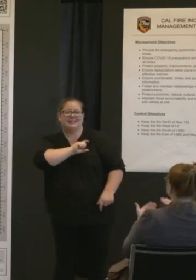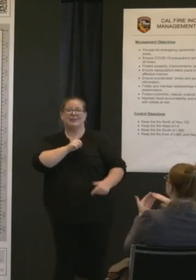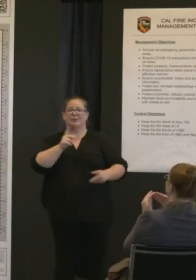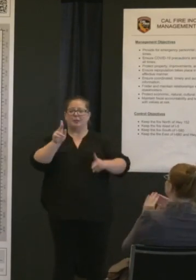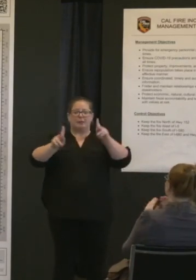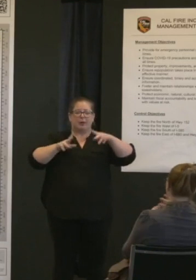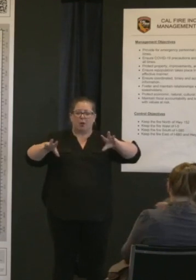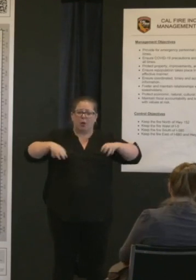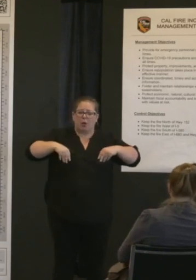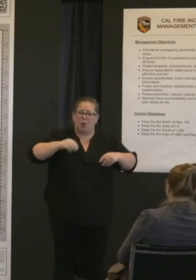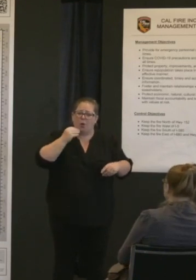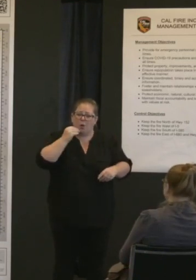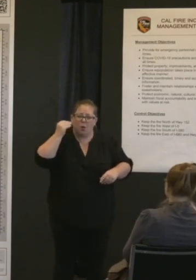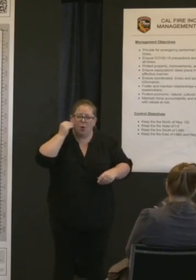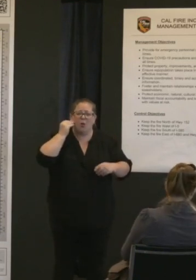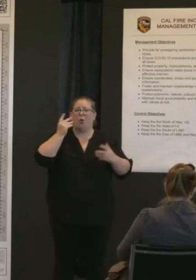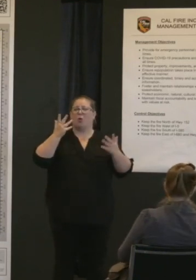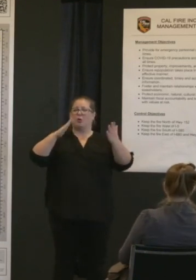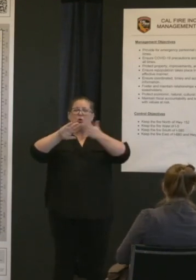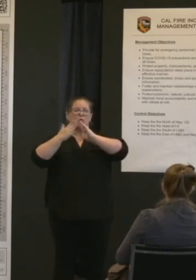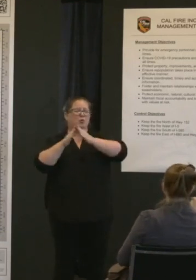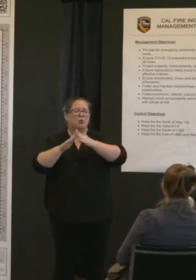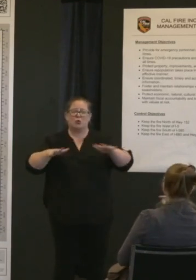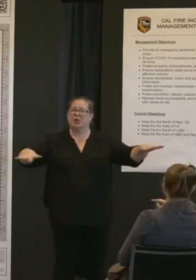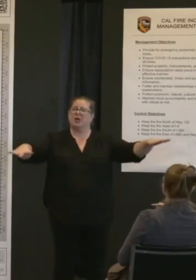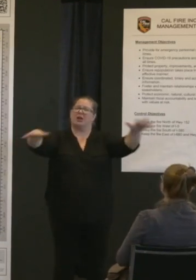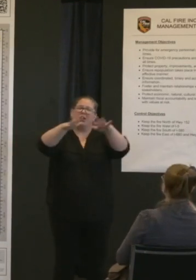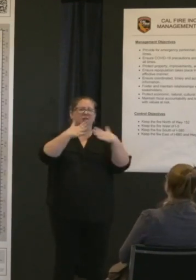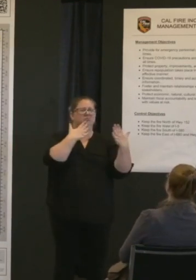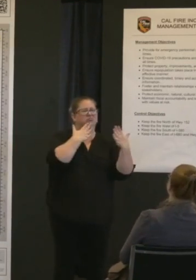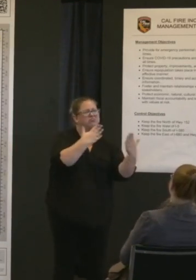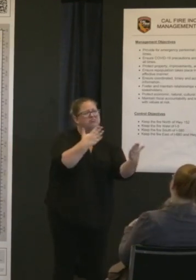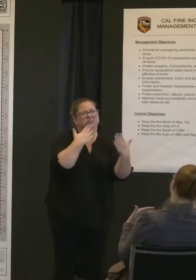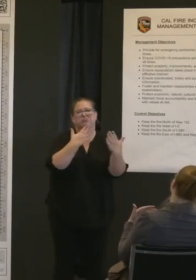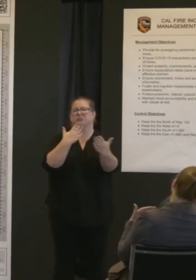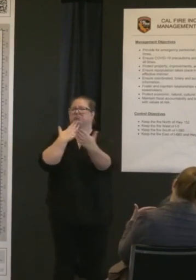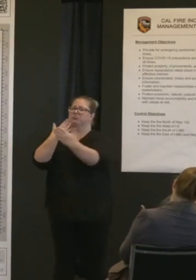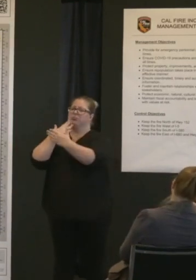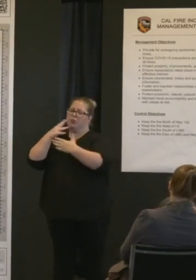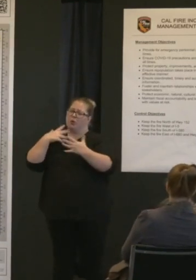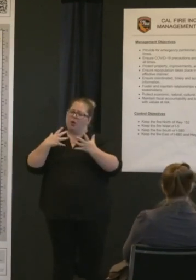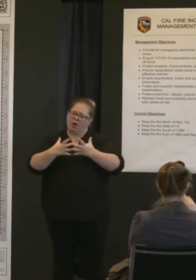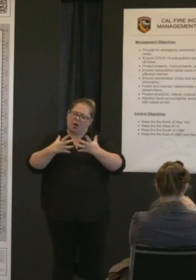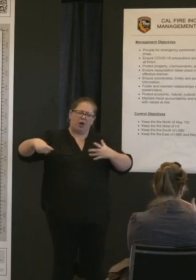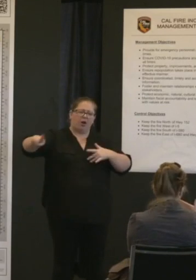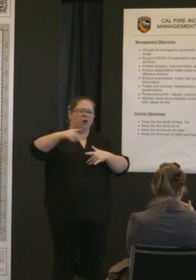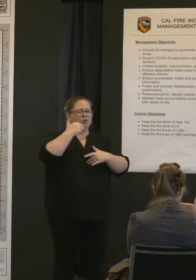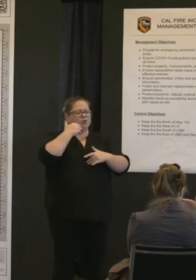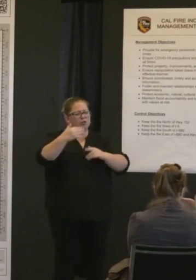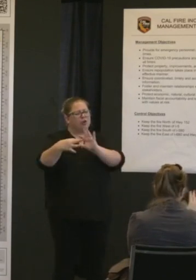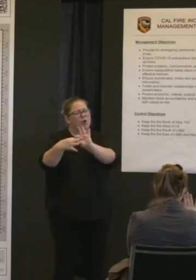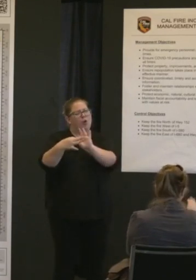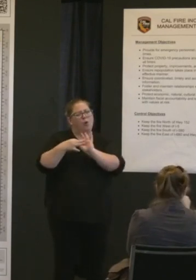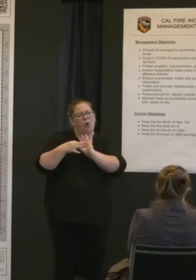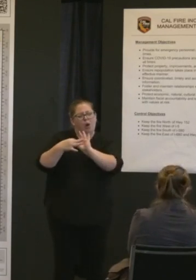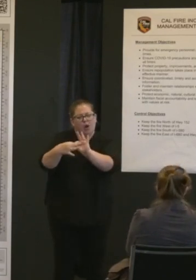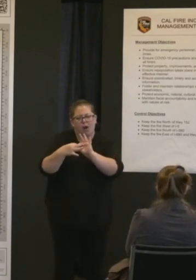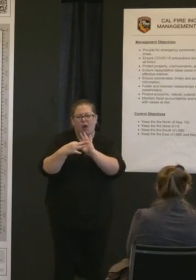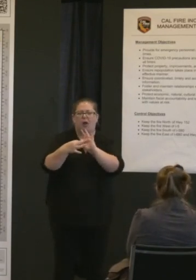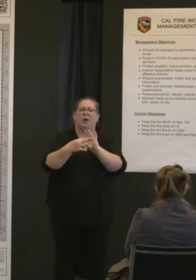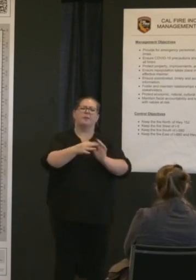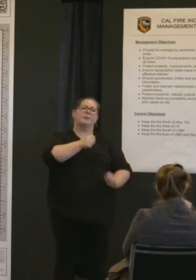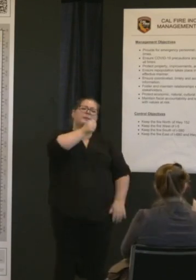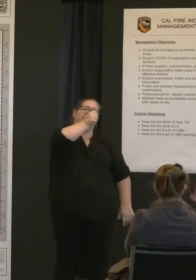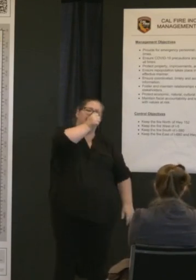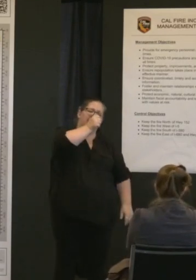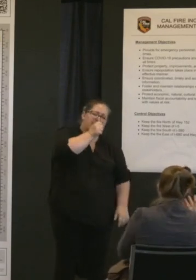communities involved, we really are thankful for your patience, your cooperation, support, and outreach that we've been experiencing